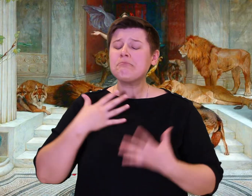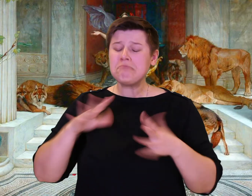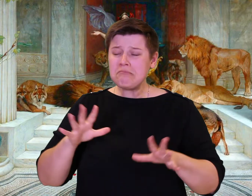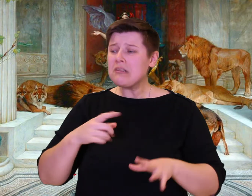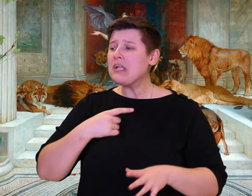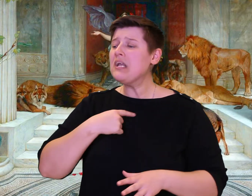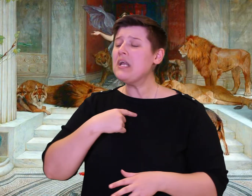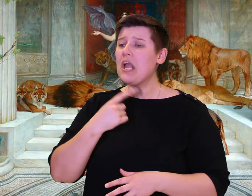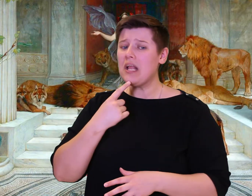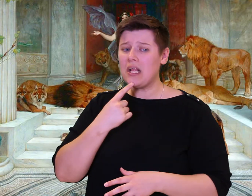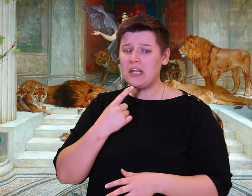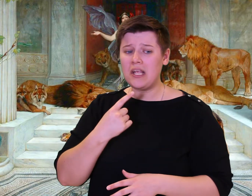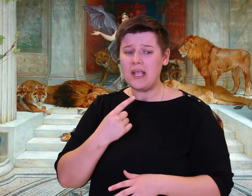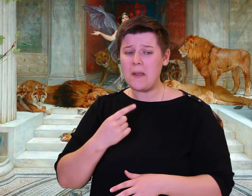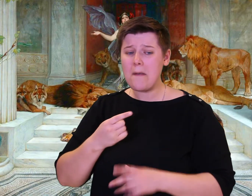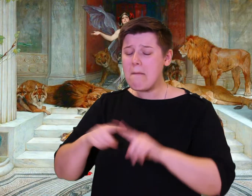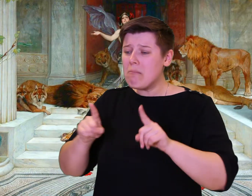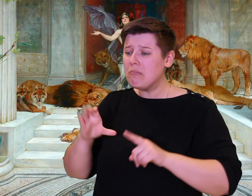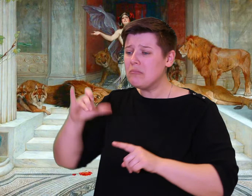house against your will.